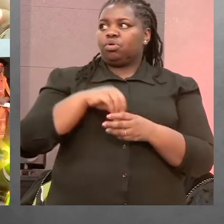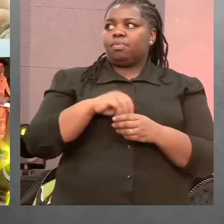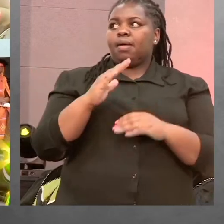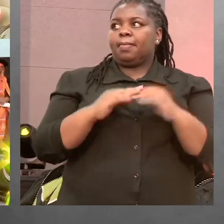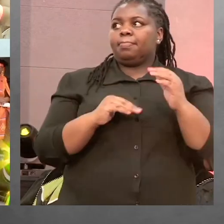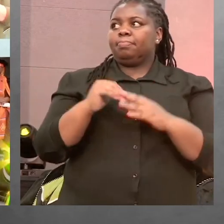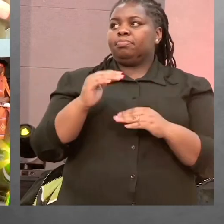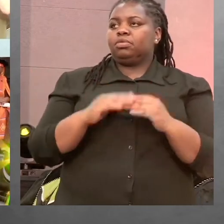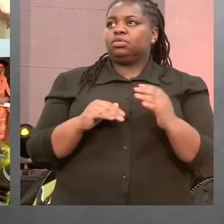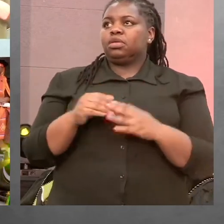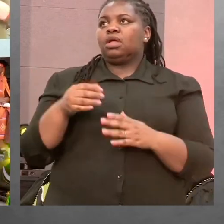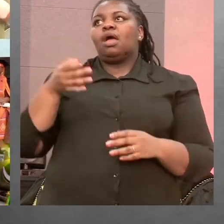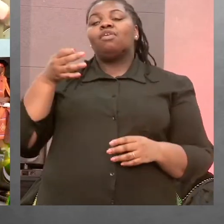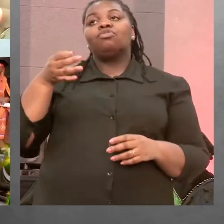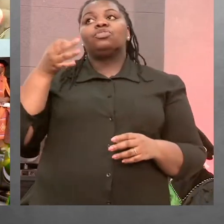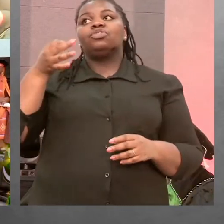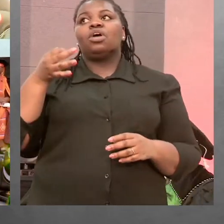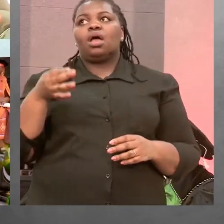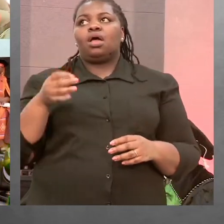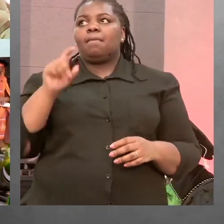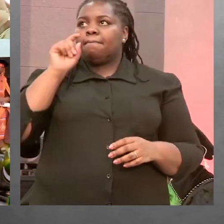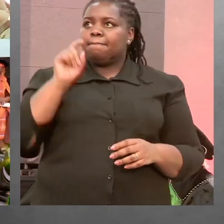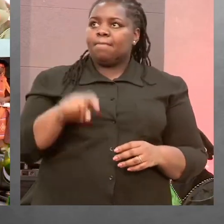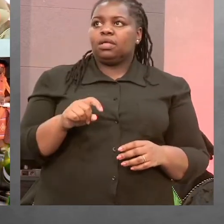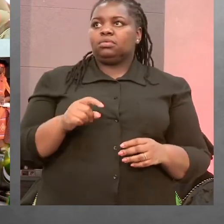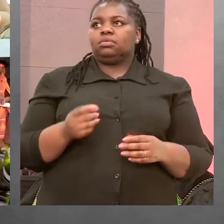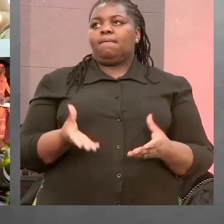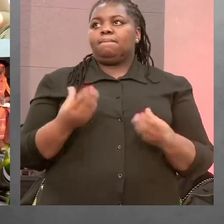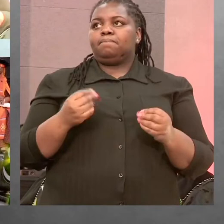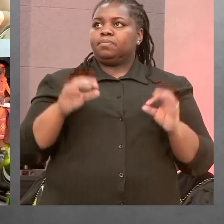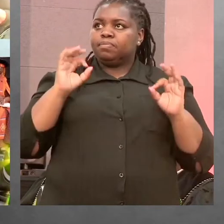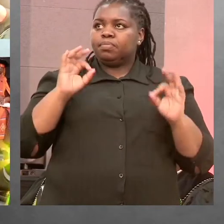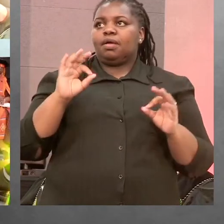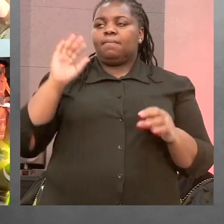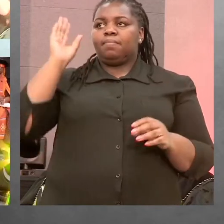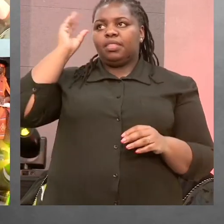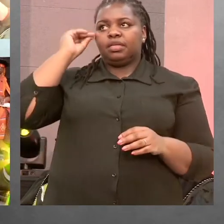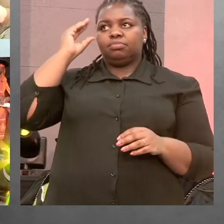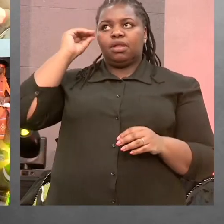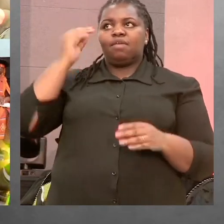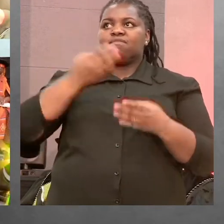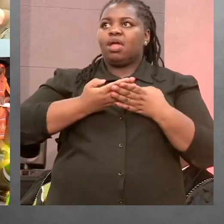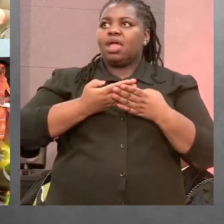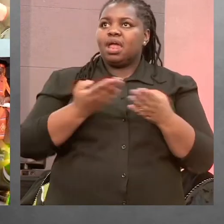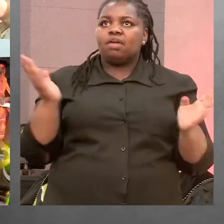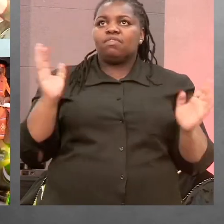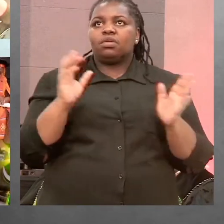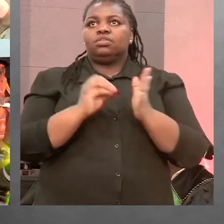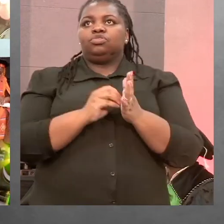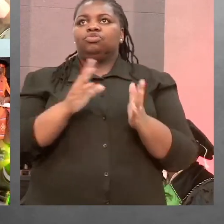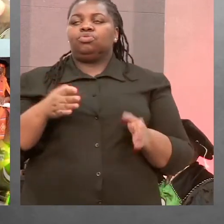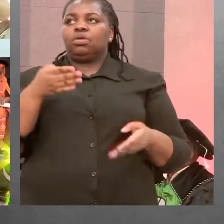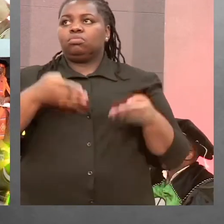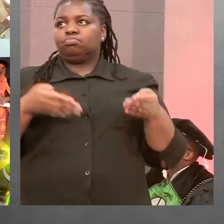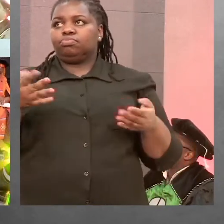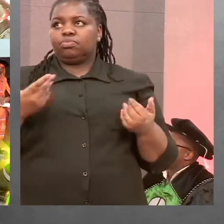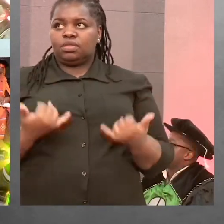a sterling future which must be felt and experienced by every student present